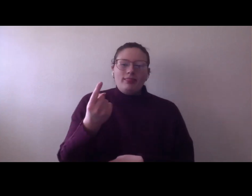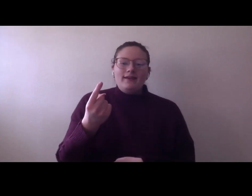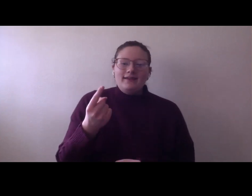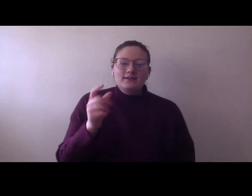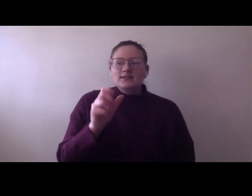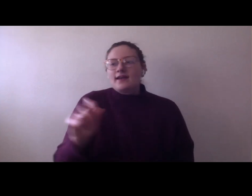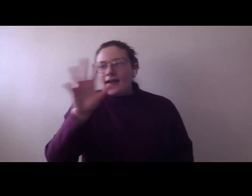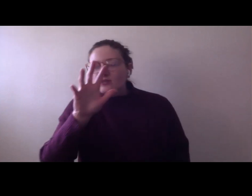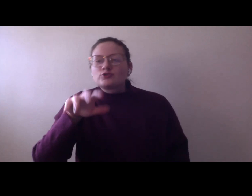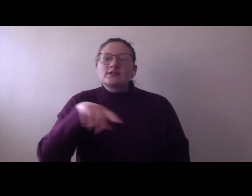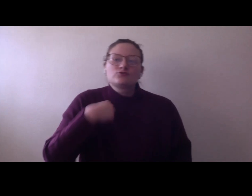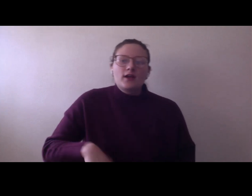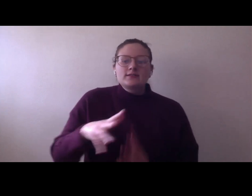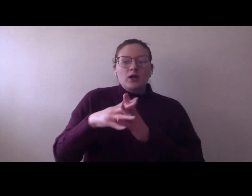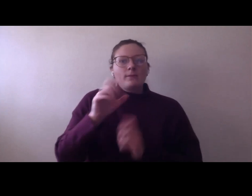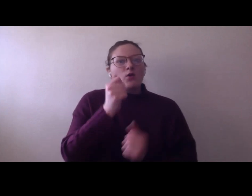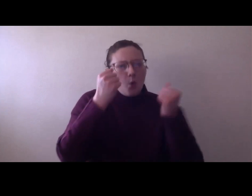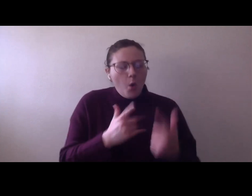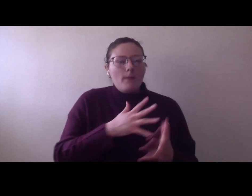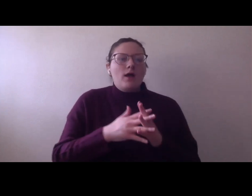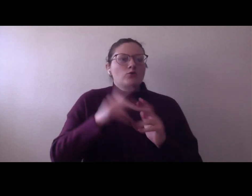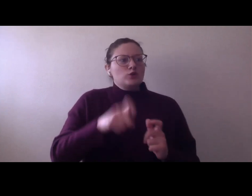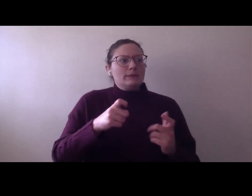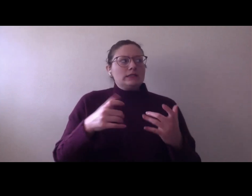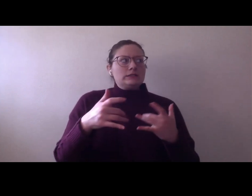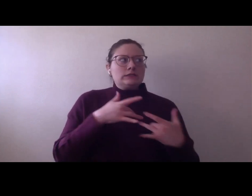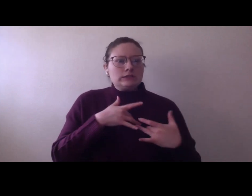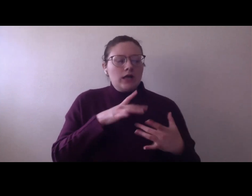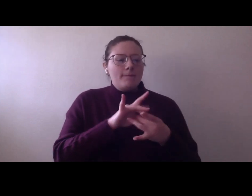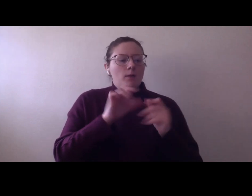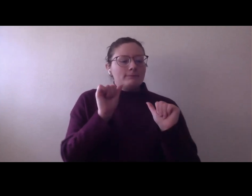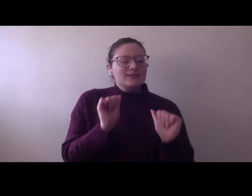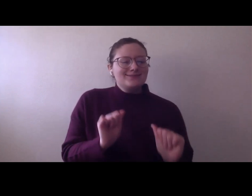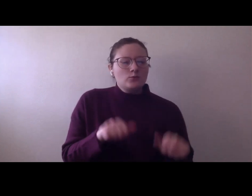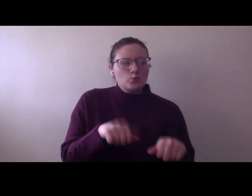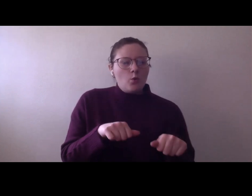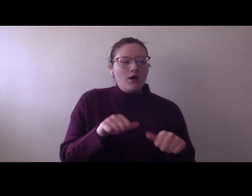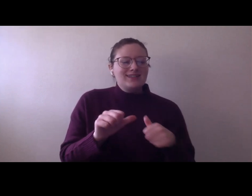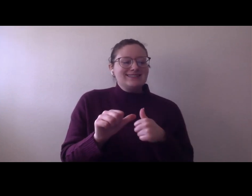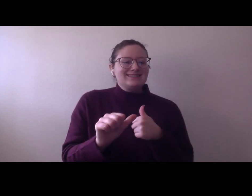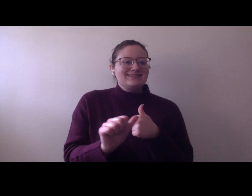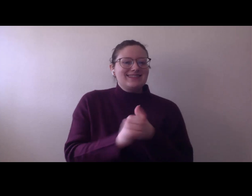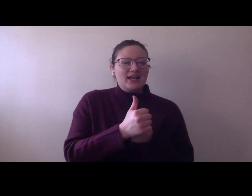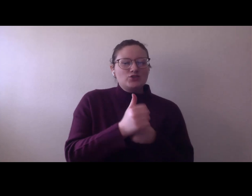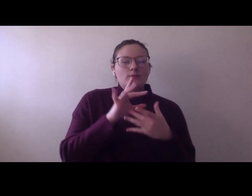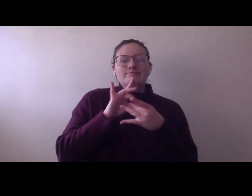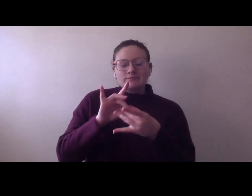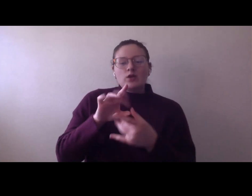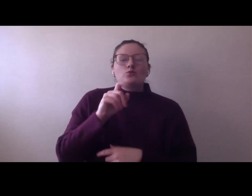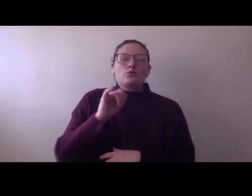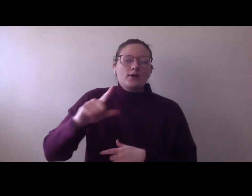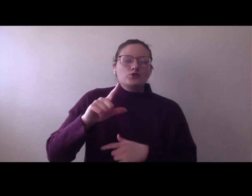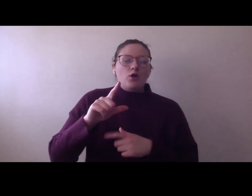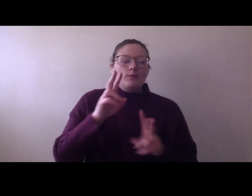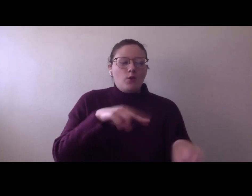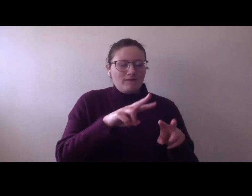Americans, but every American should be concerned with the potential danger of racial profiling, of